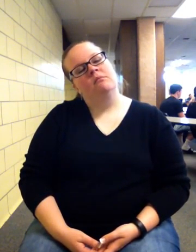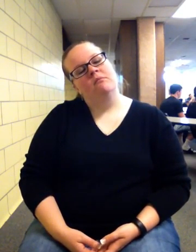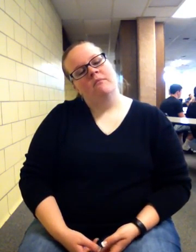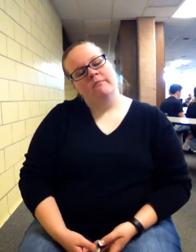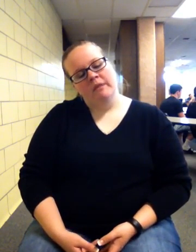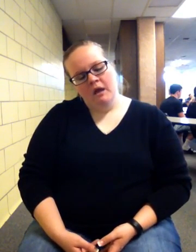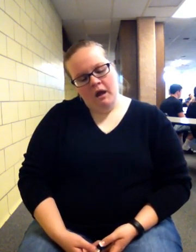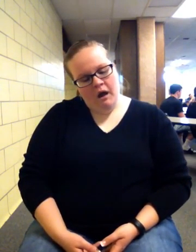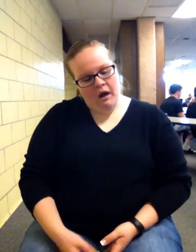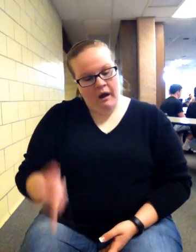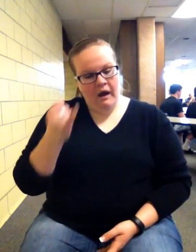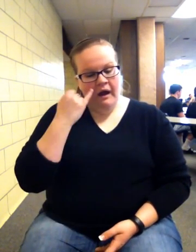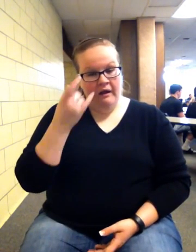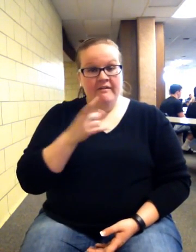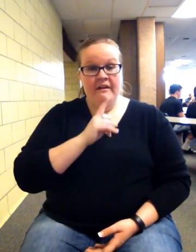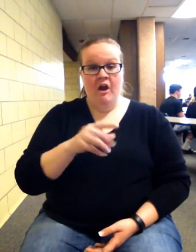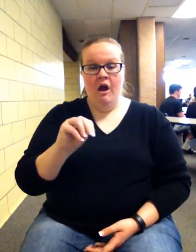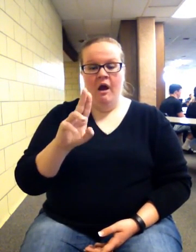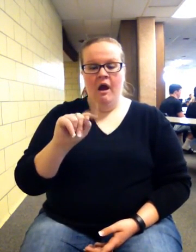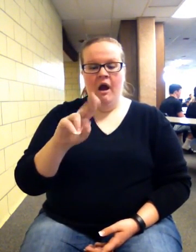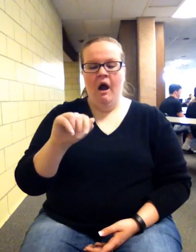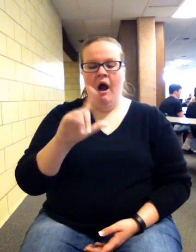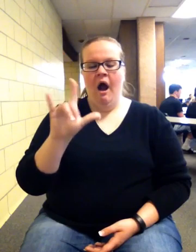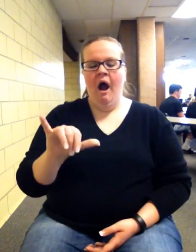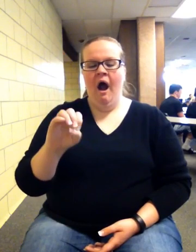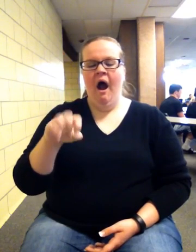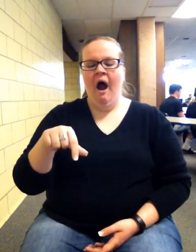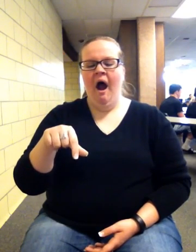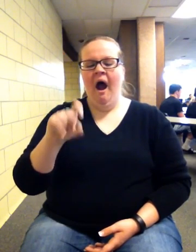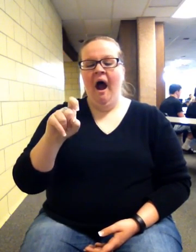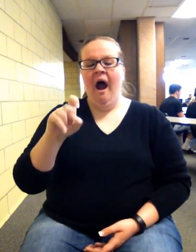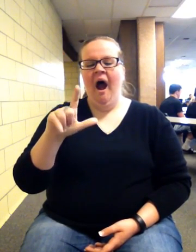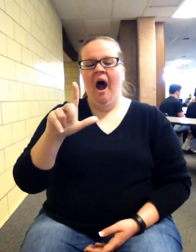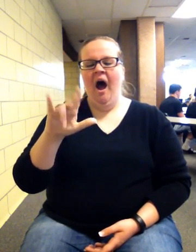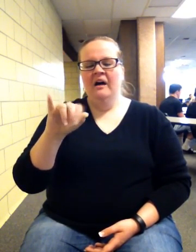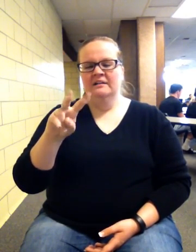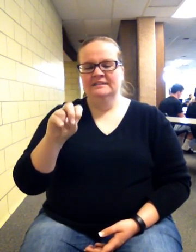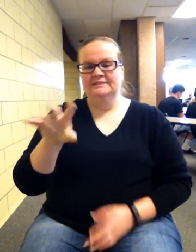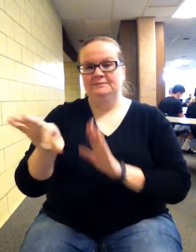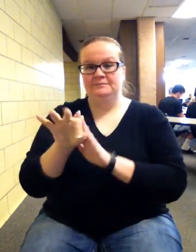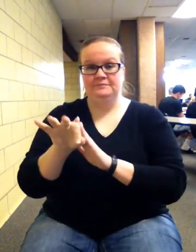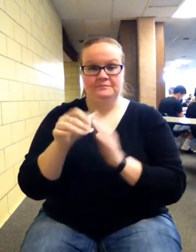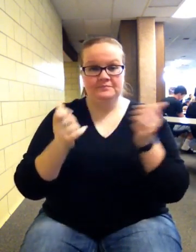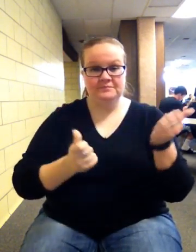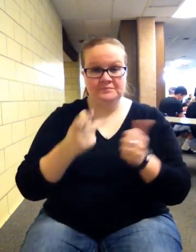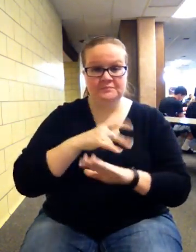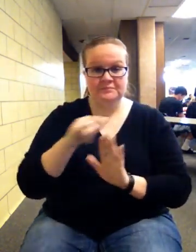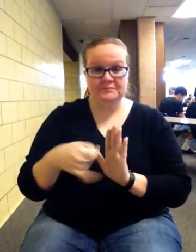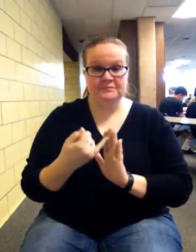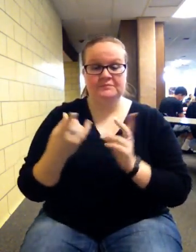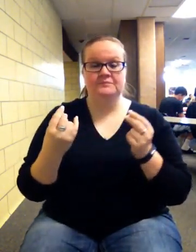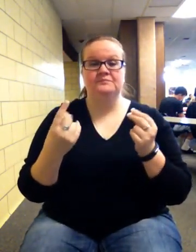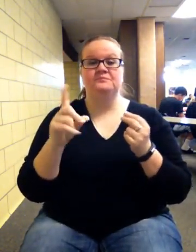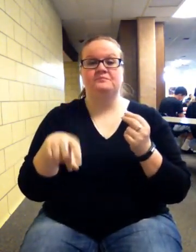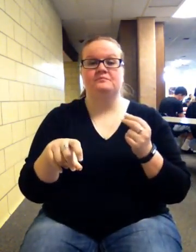Then if they're mutually exclusive, you can only choose one project or another one. What you would have to do is you would have to choose the